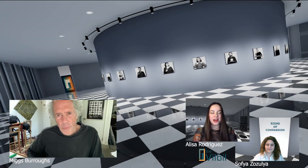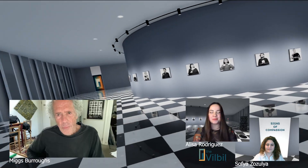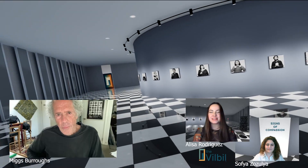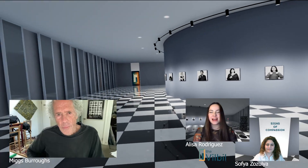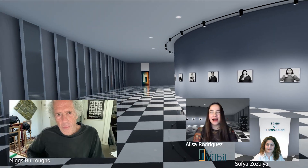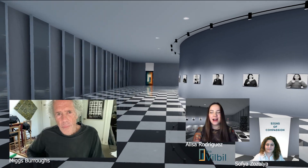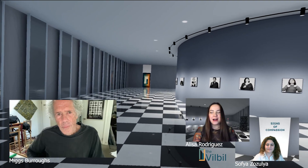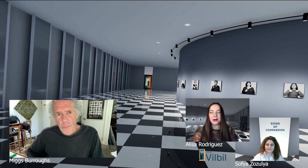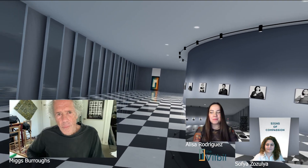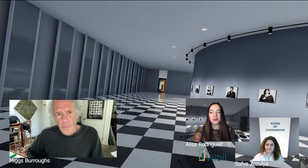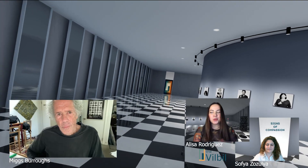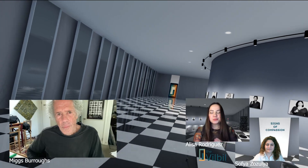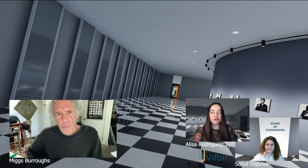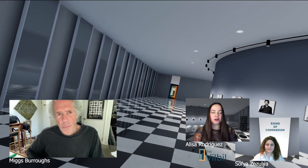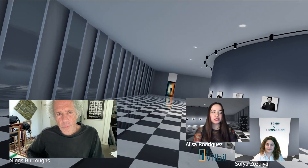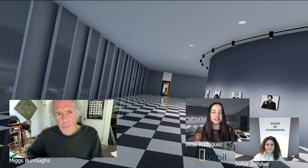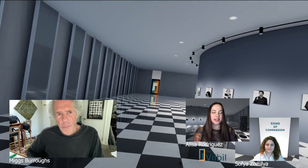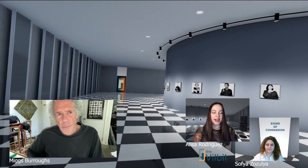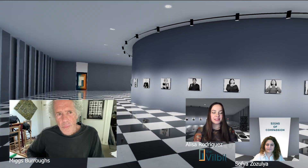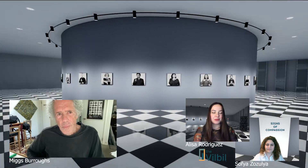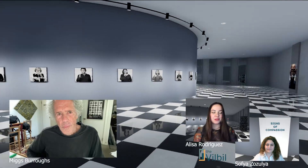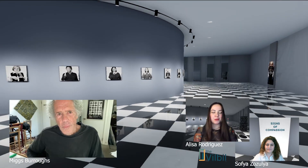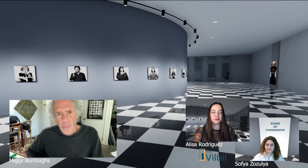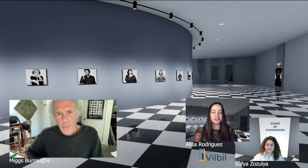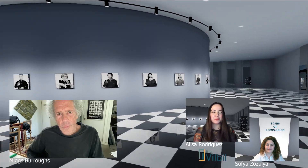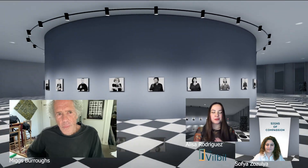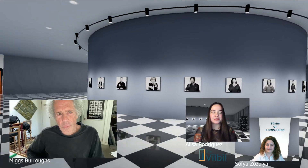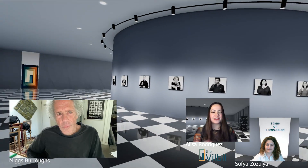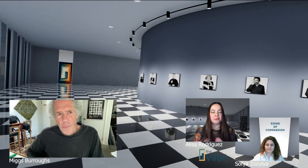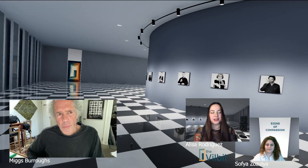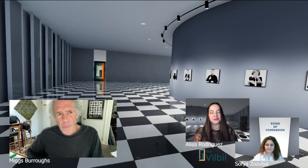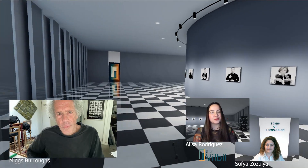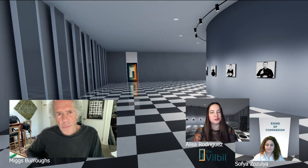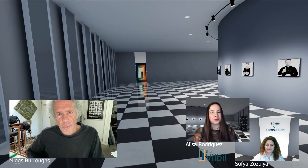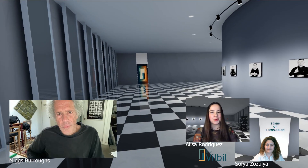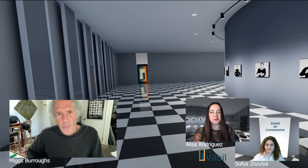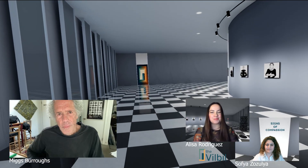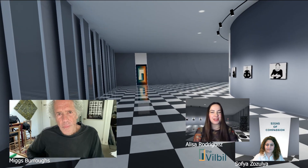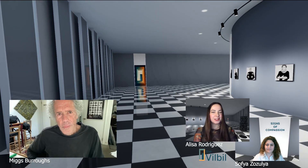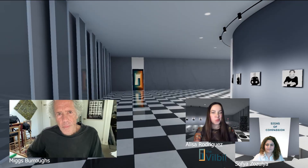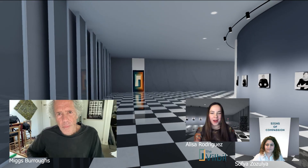stamps. And which project has been the most personally meaningful to you, and why?